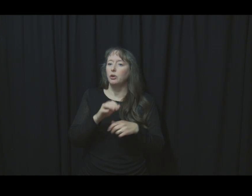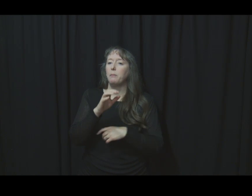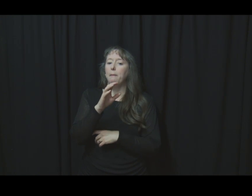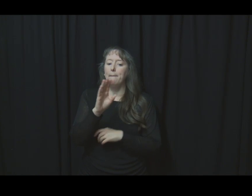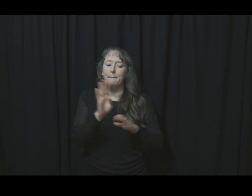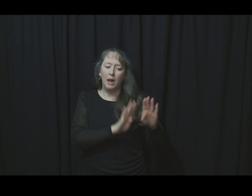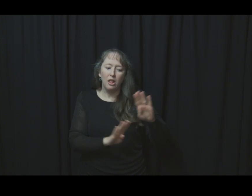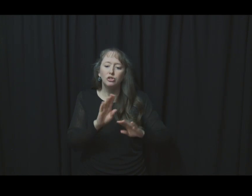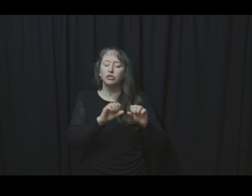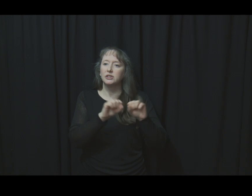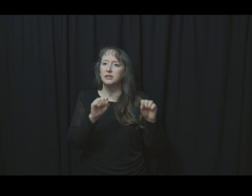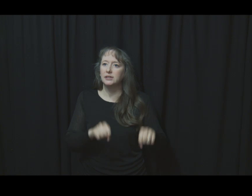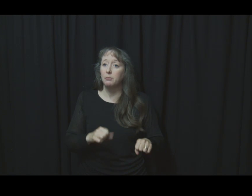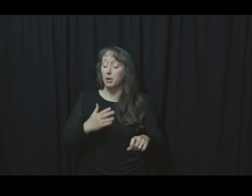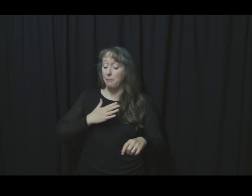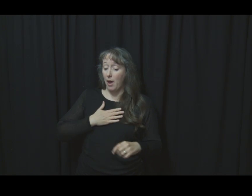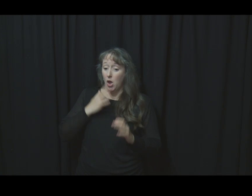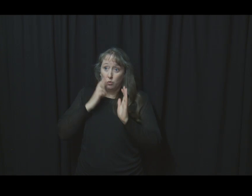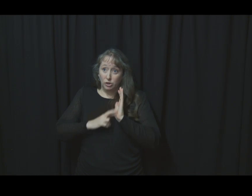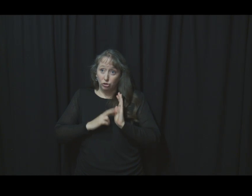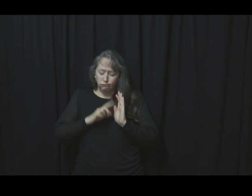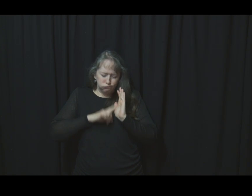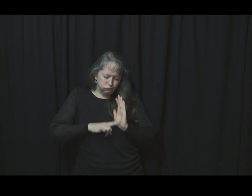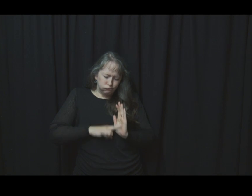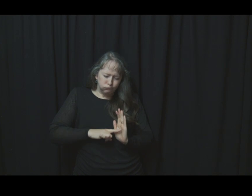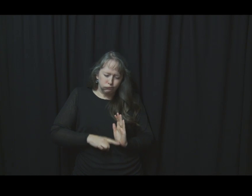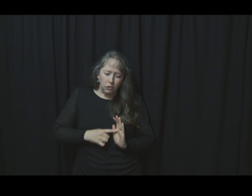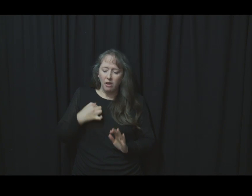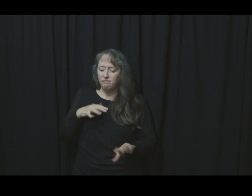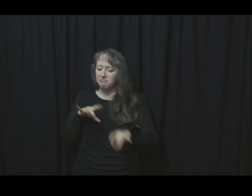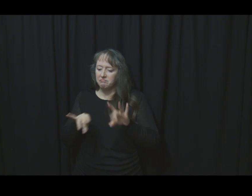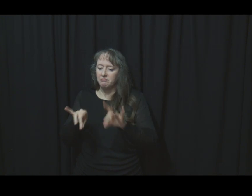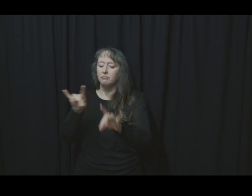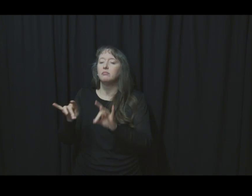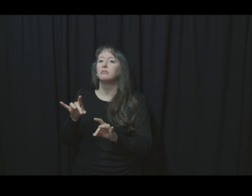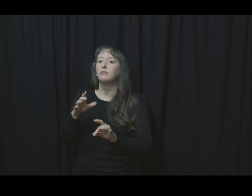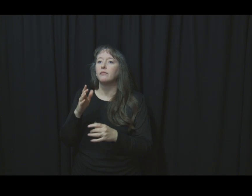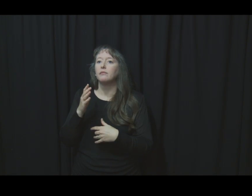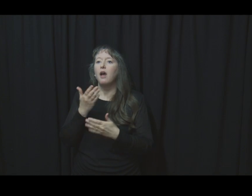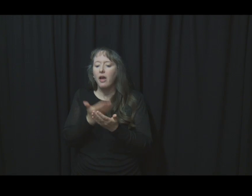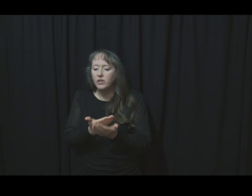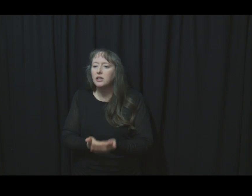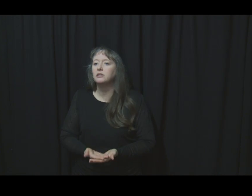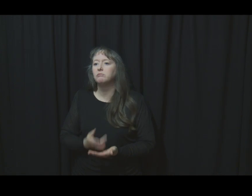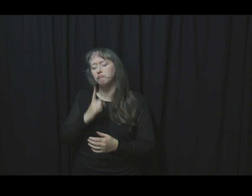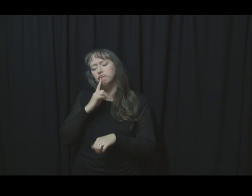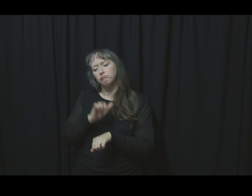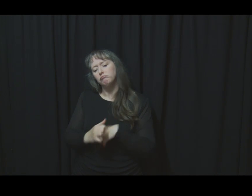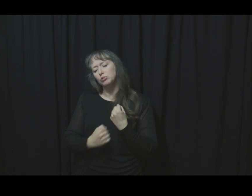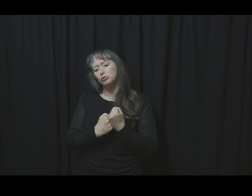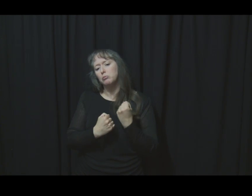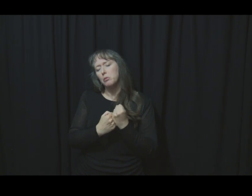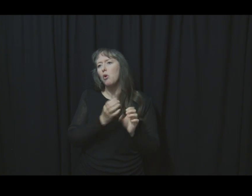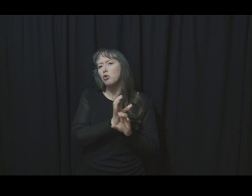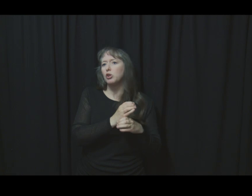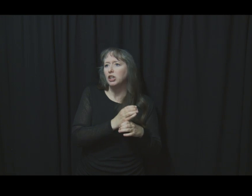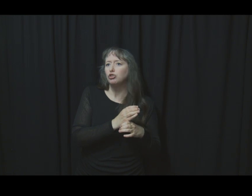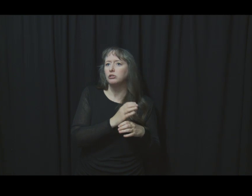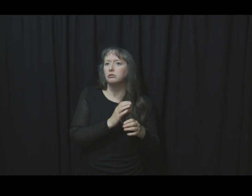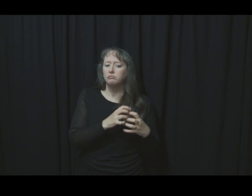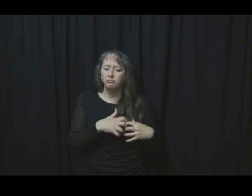my research work, I have found that the scientific evidence fully supports creationism as the best explanation to